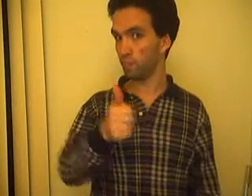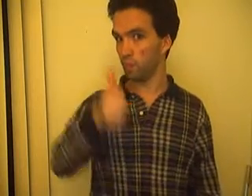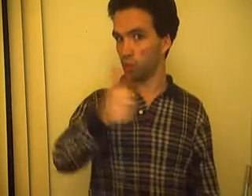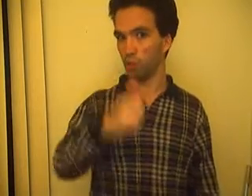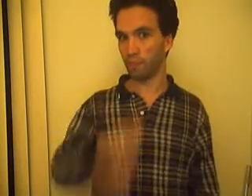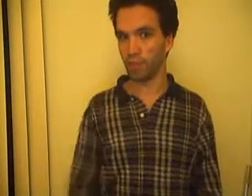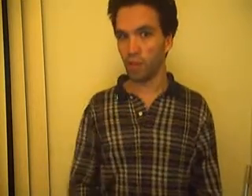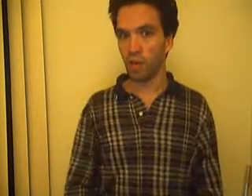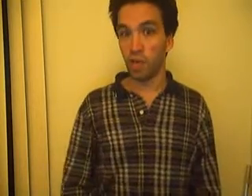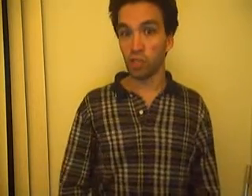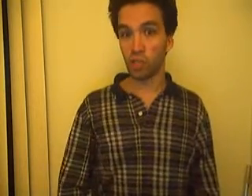Good. So,